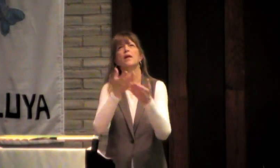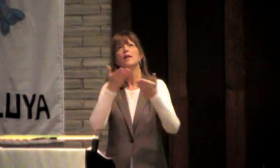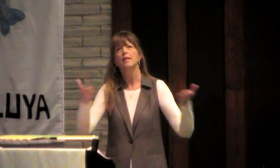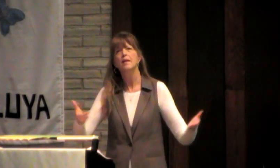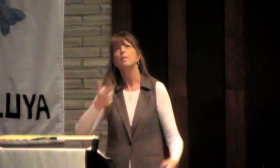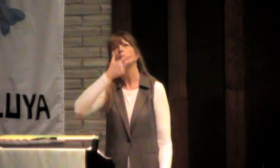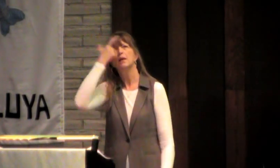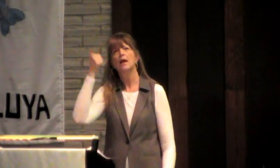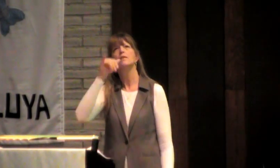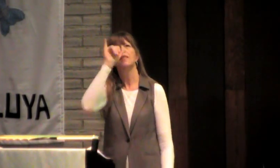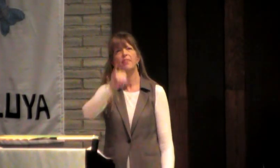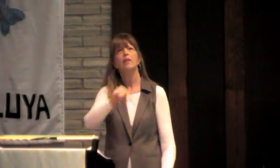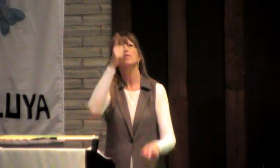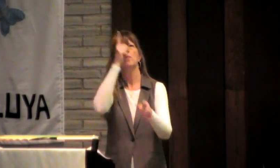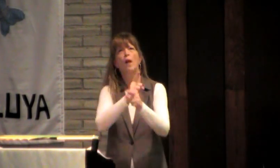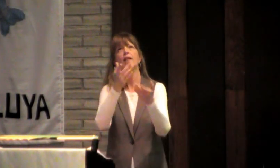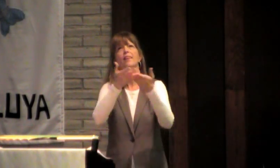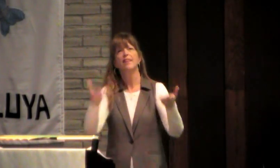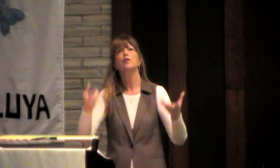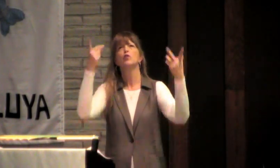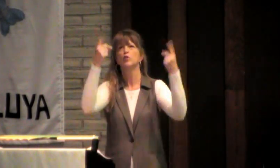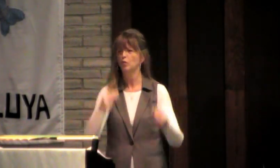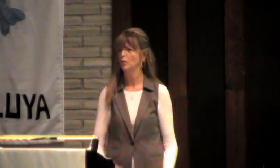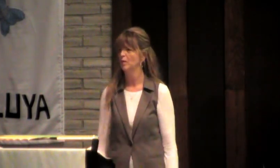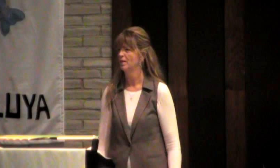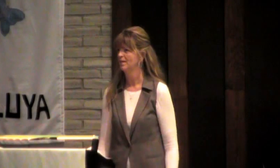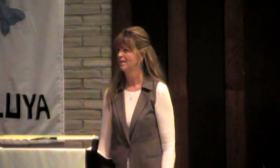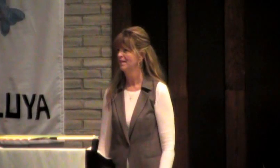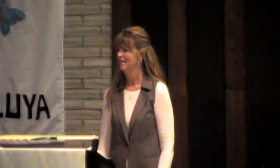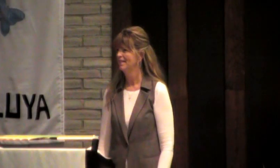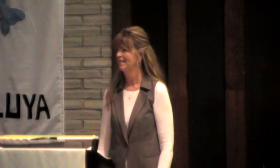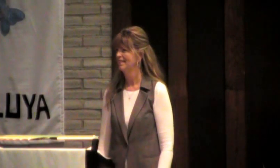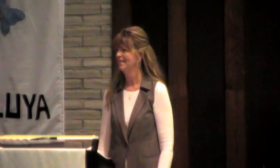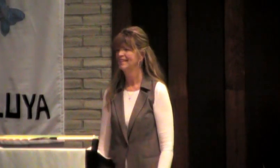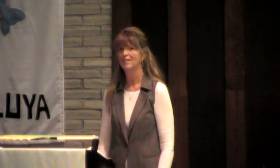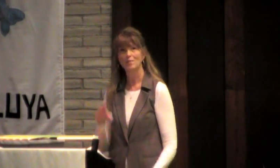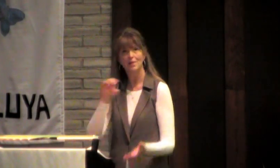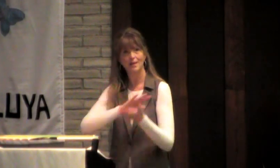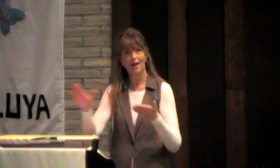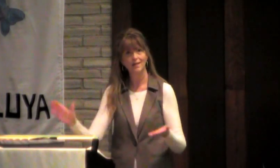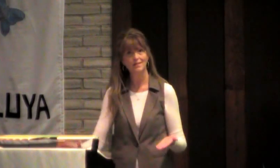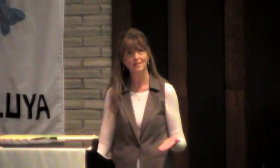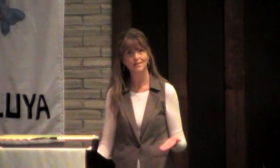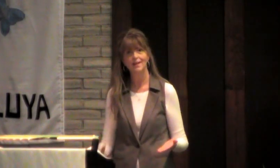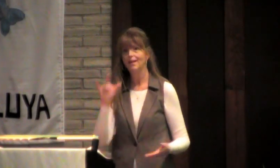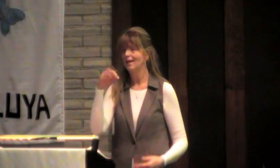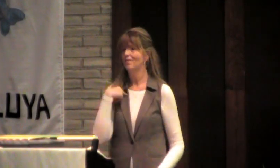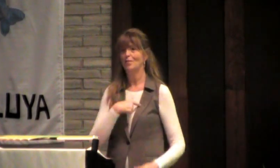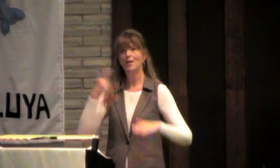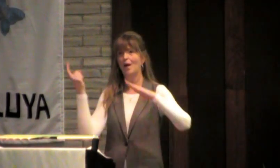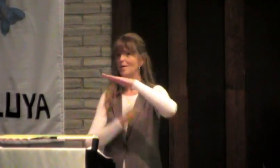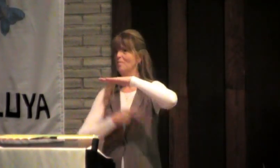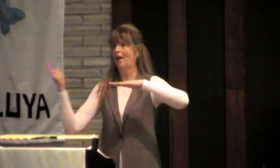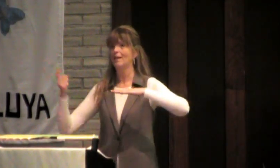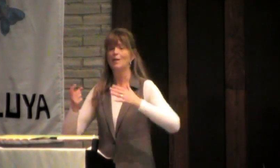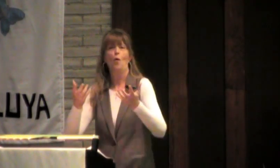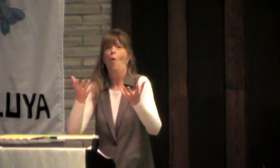right things because that's the right thing to do. Wouldn't that be nice? It